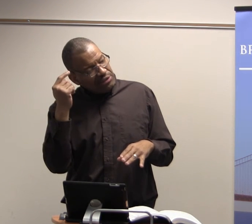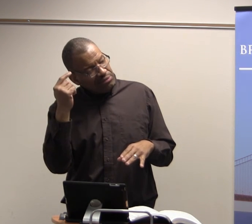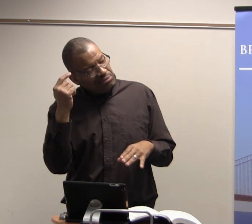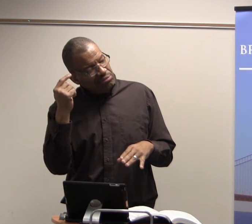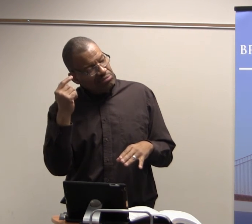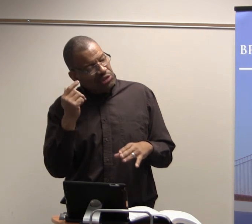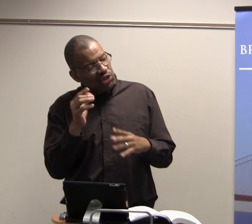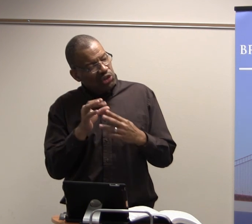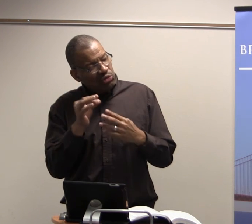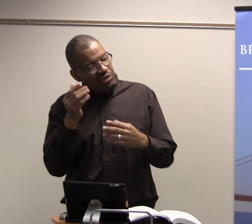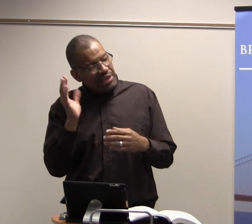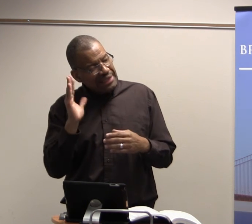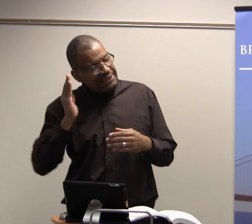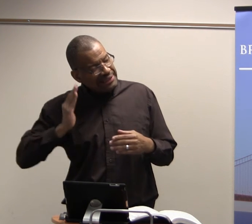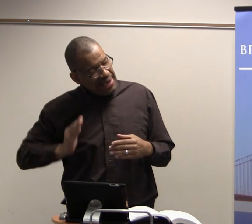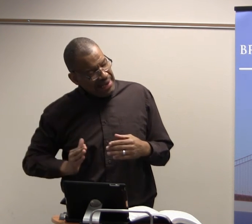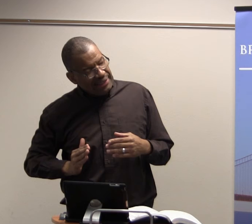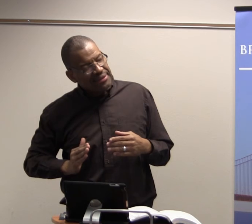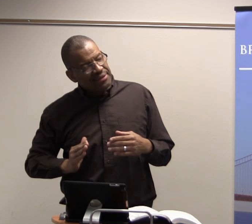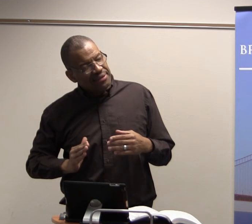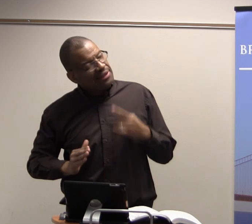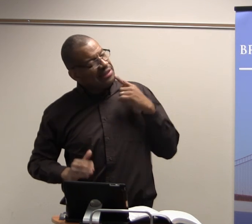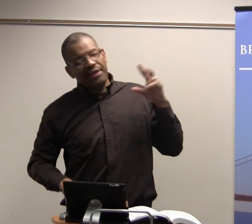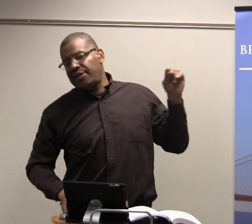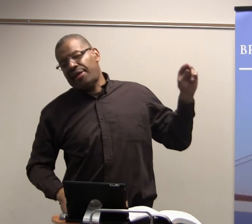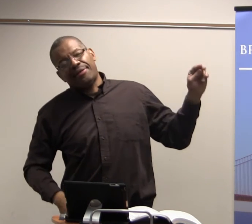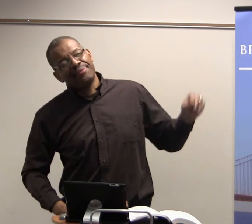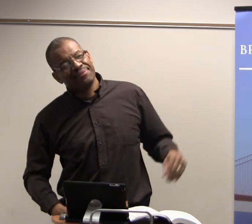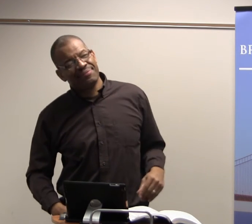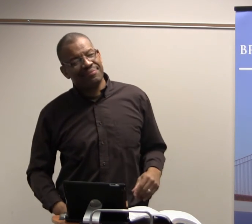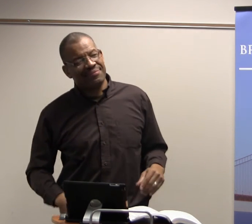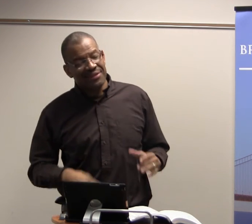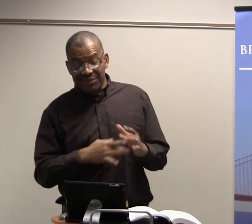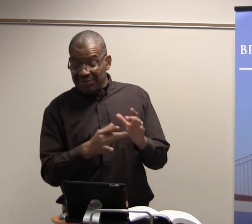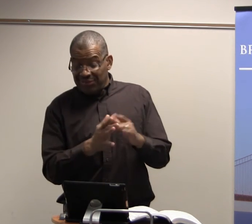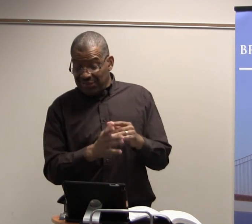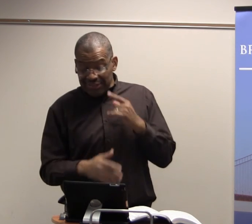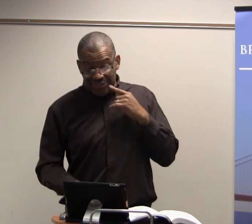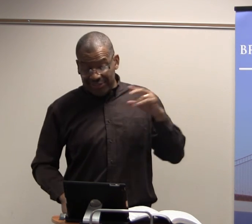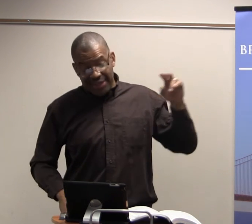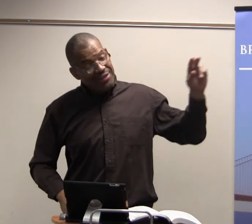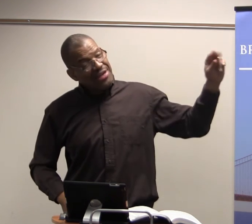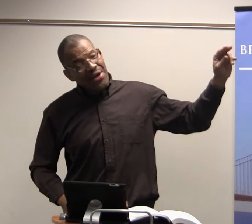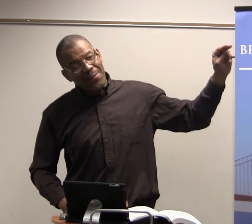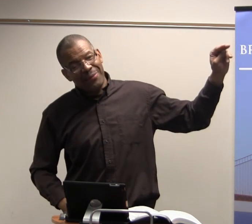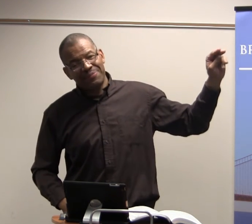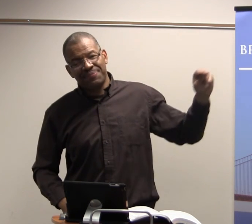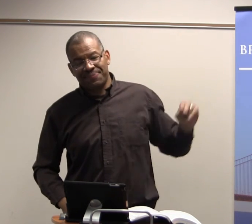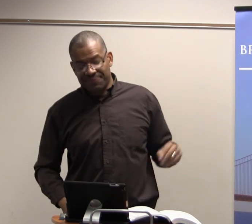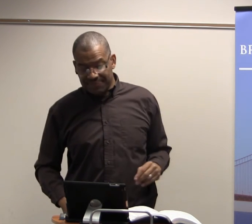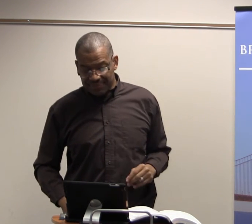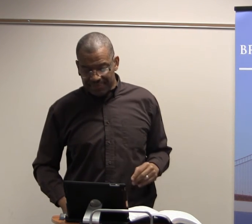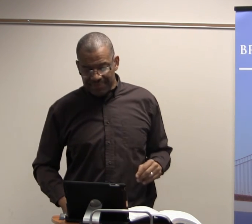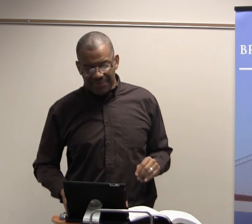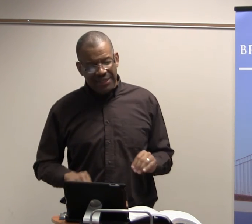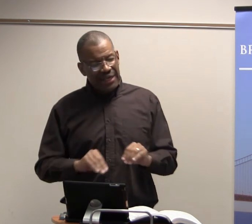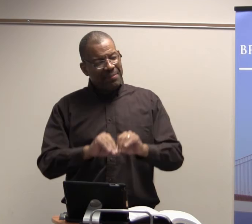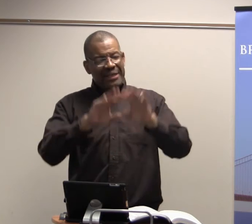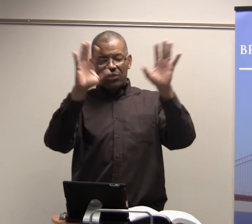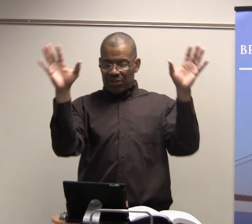reason, you gotta say, this ain't that. Jesus said no. It makes it